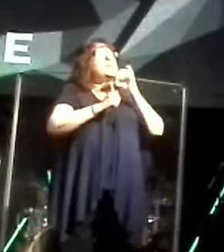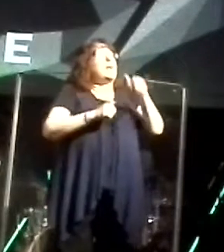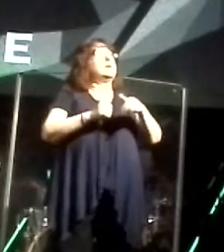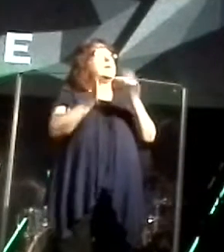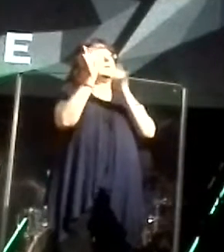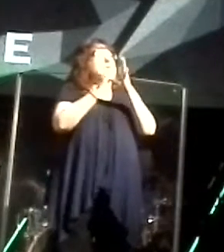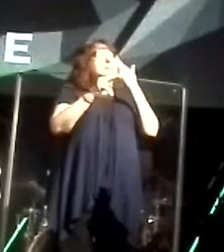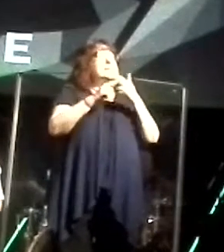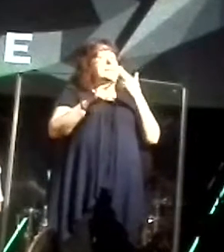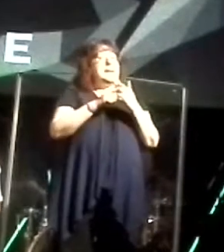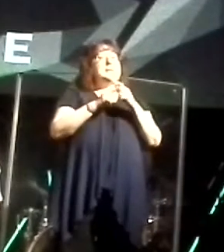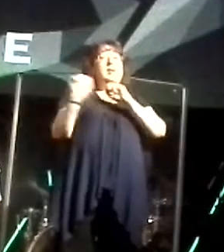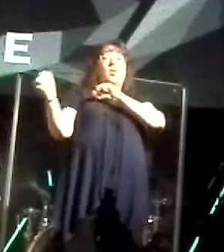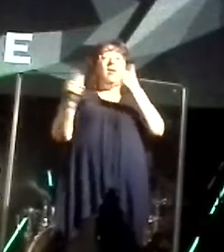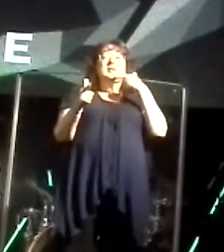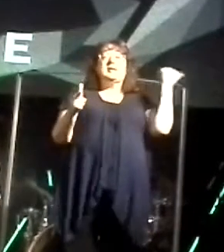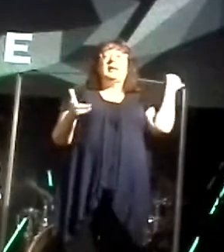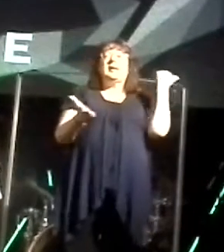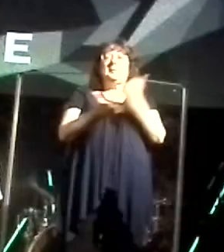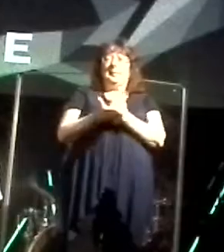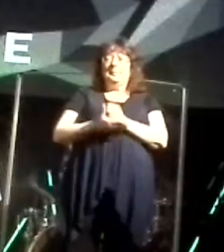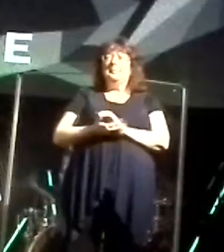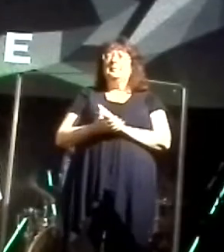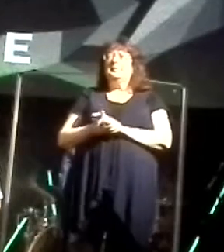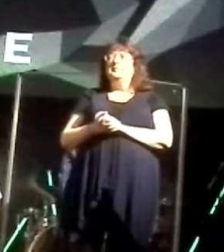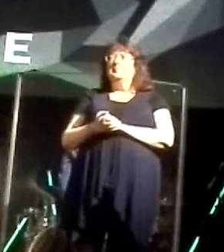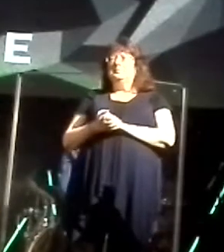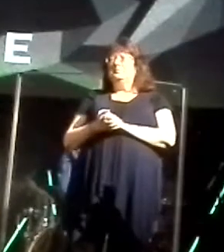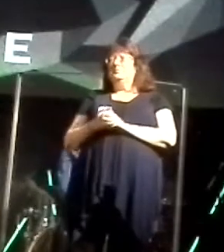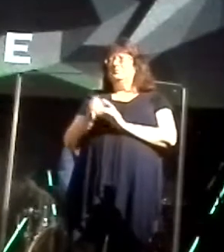this. In Jesus' name, and everybody said, amen.